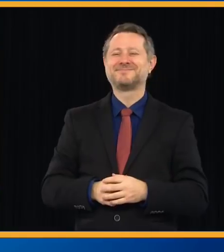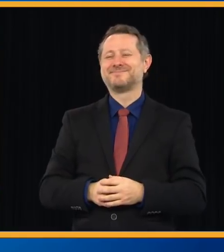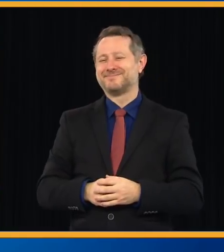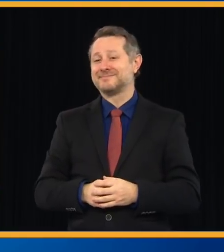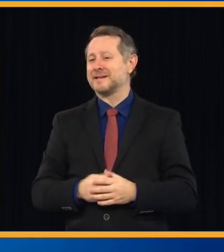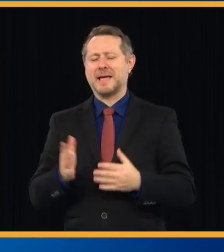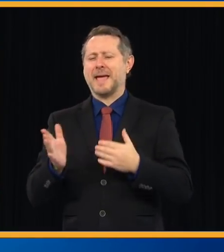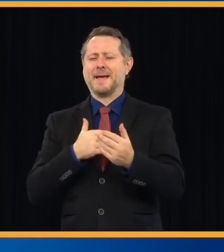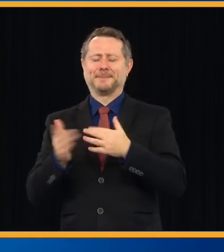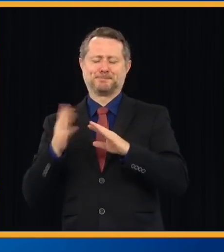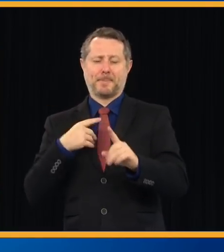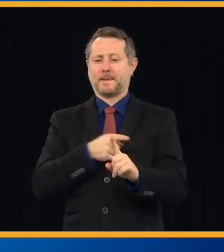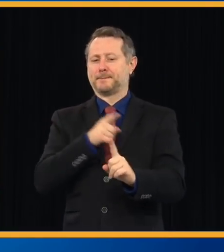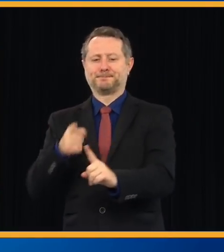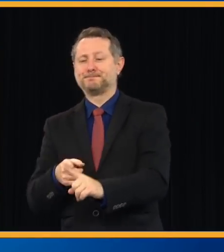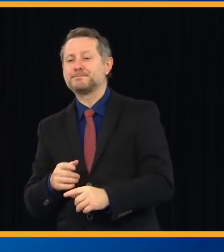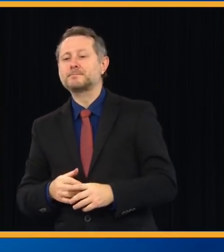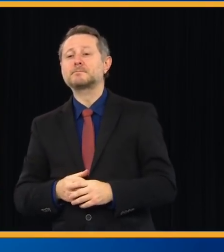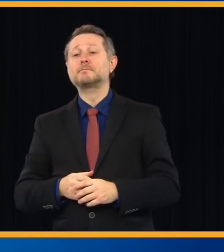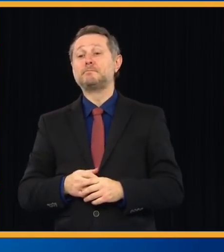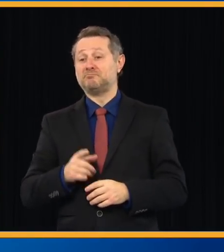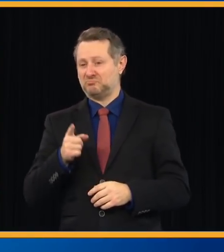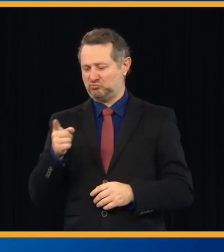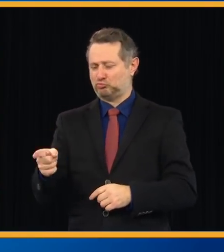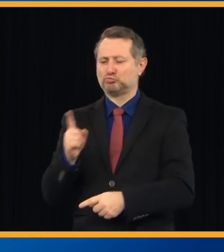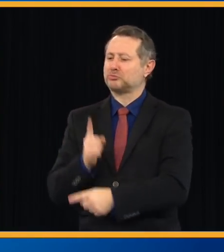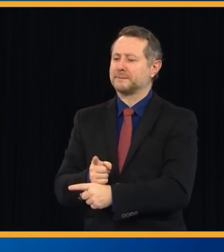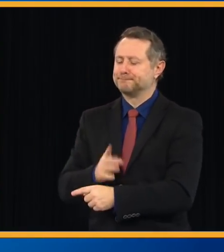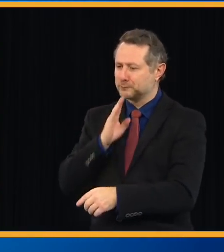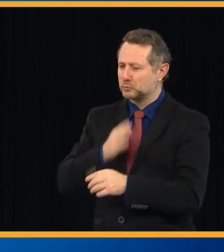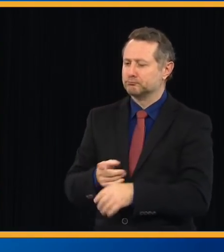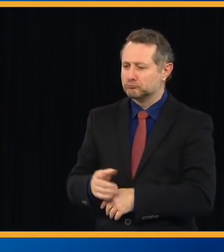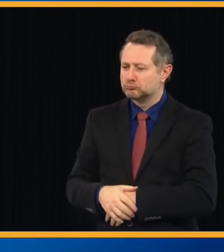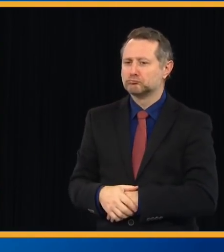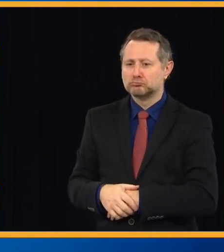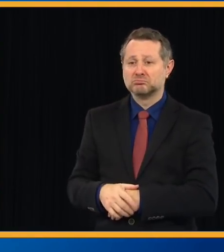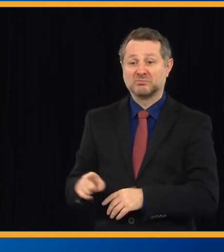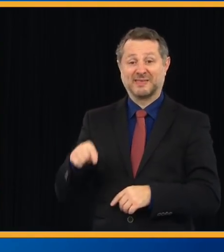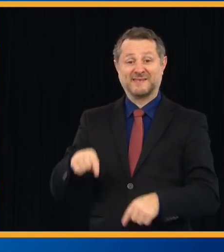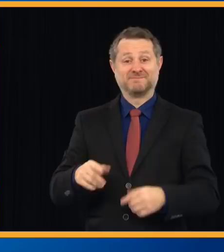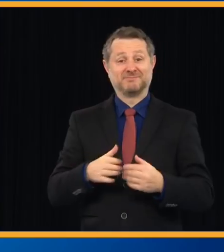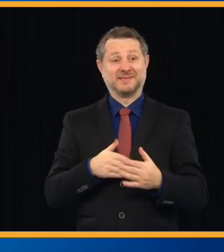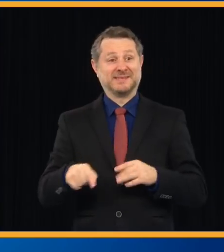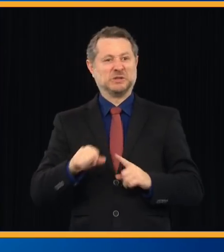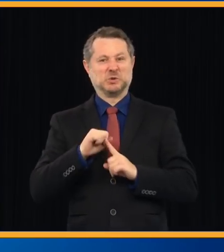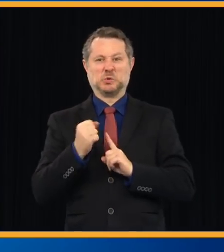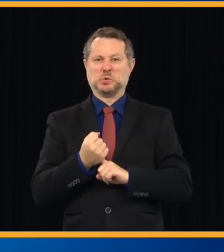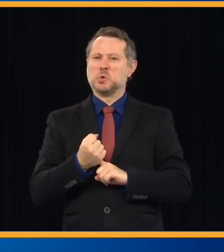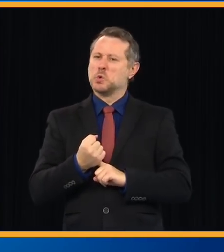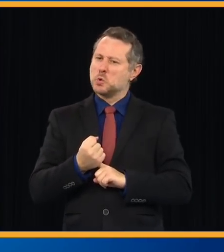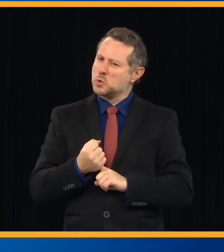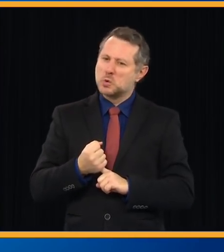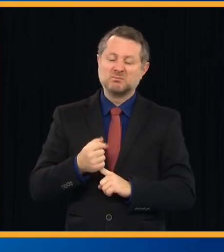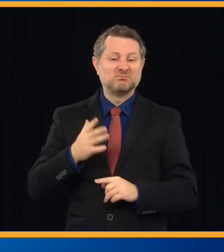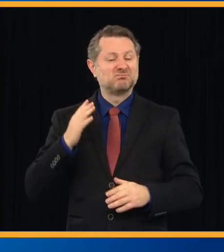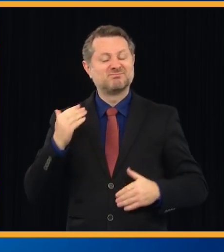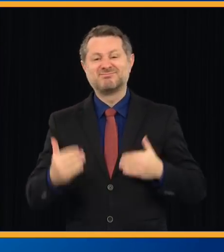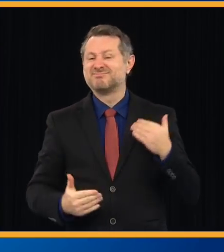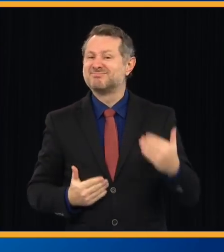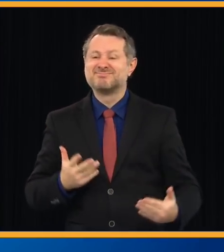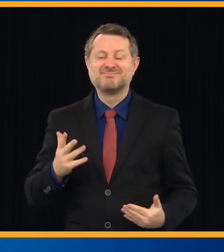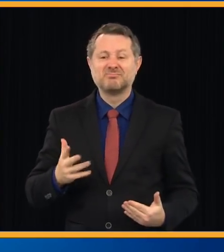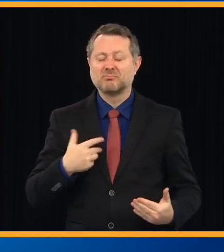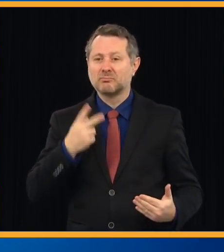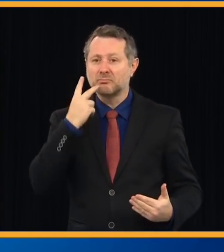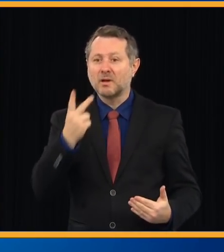But these are, with all the bizarreness, I haven't been able to see my mother in 2